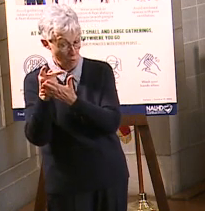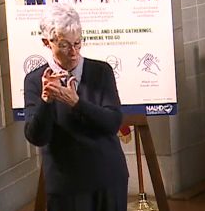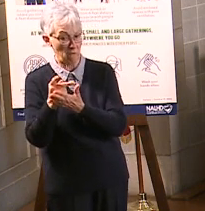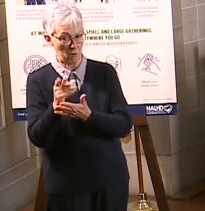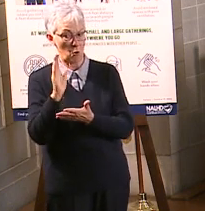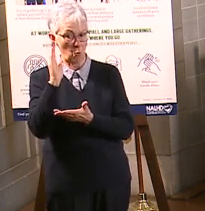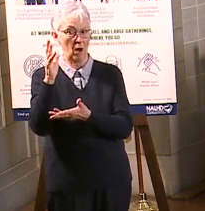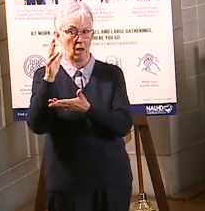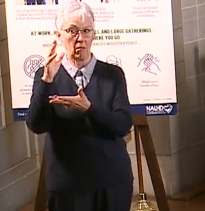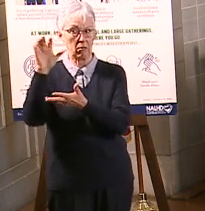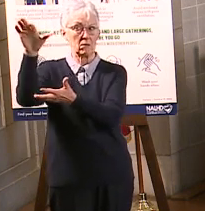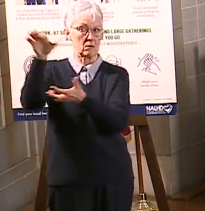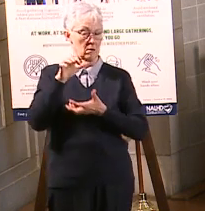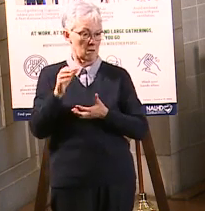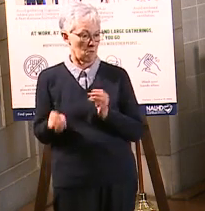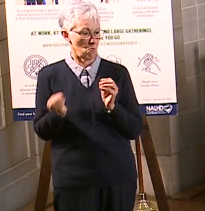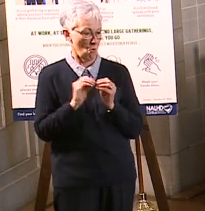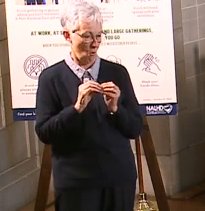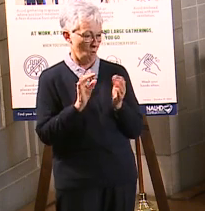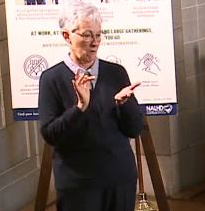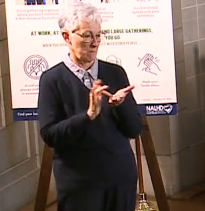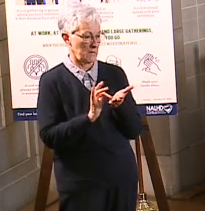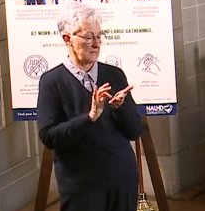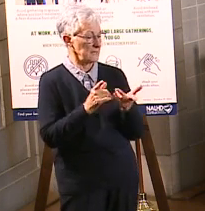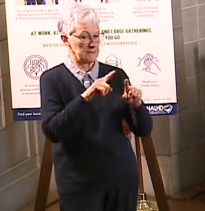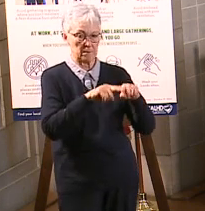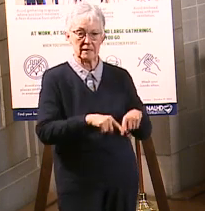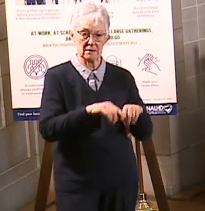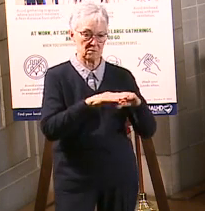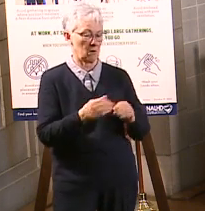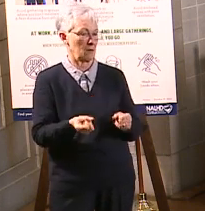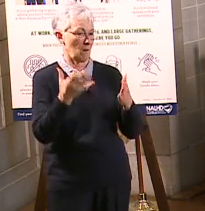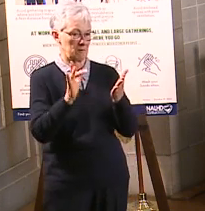get through that opportunity. But a lot will depend on how much vaccine we get.